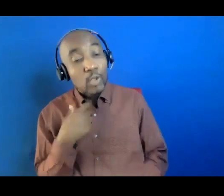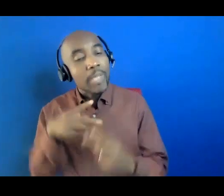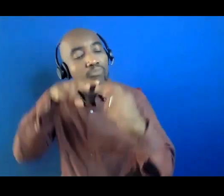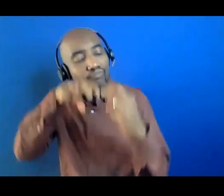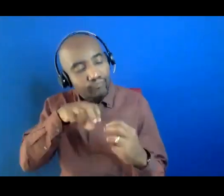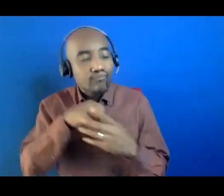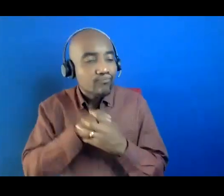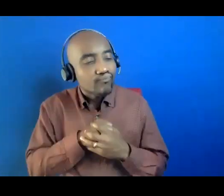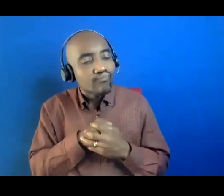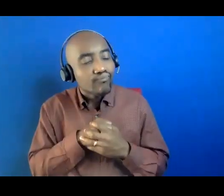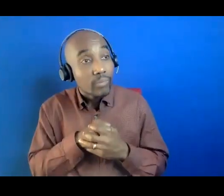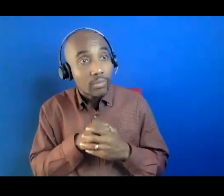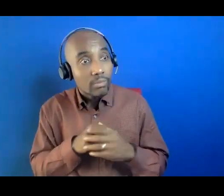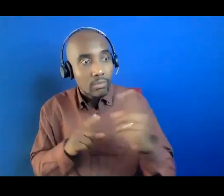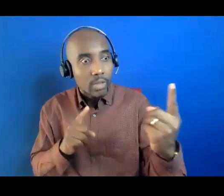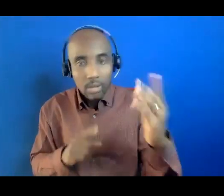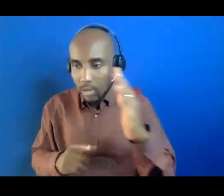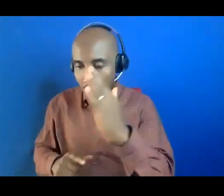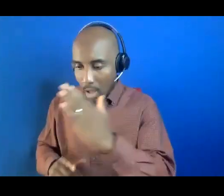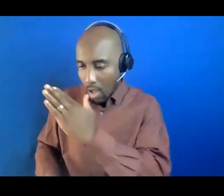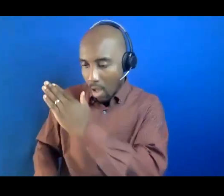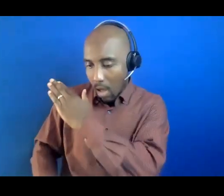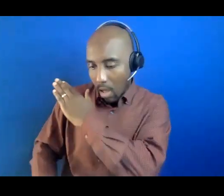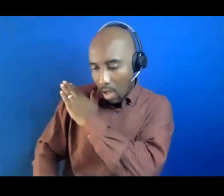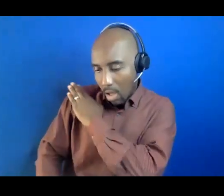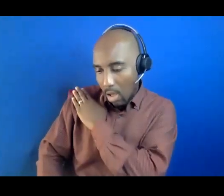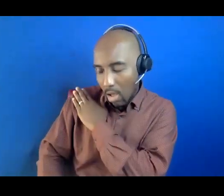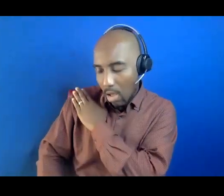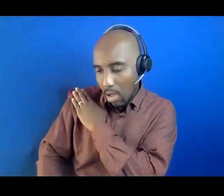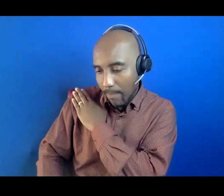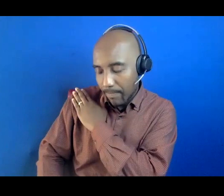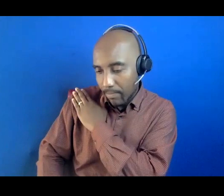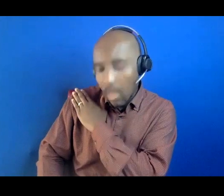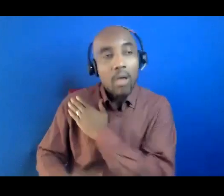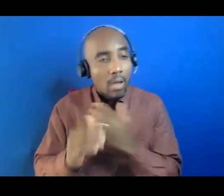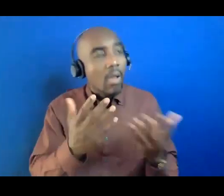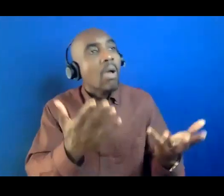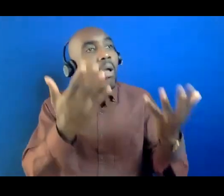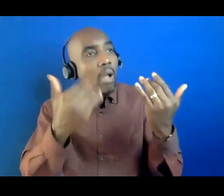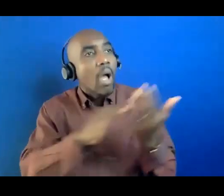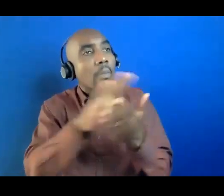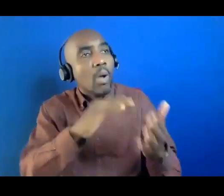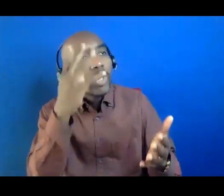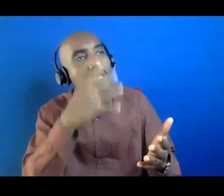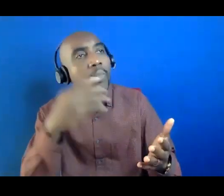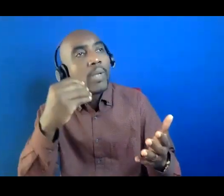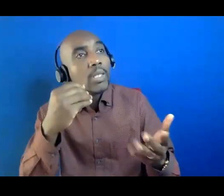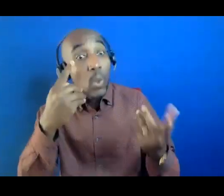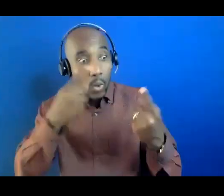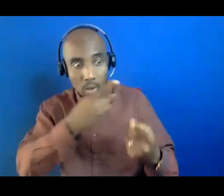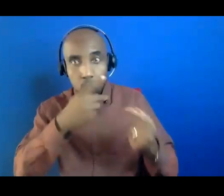her and she laid a hand on my shoulder and she prayed, come Holy Spirit. And we waited. And at